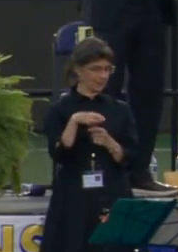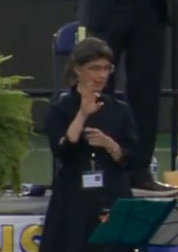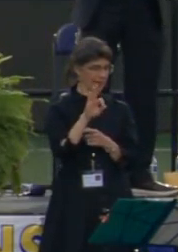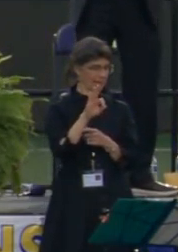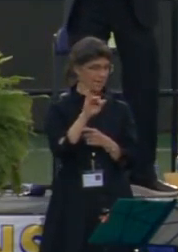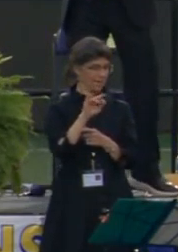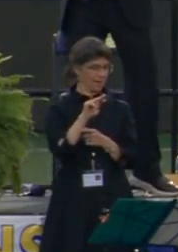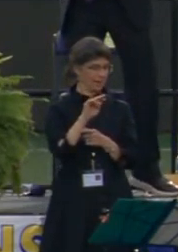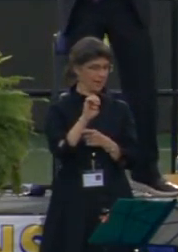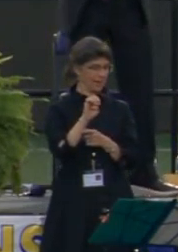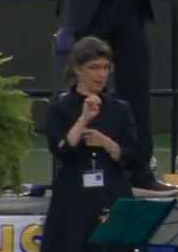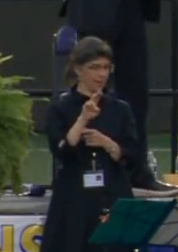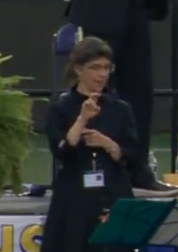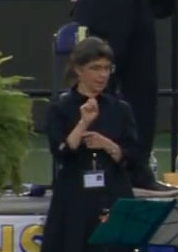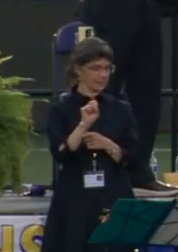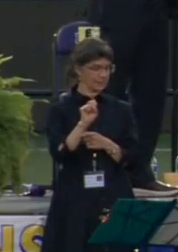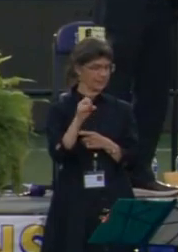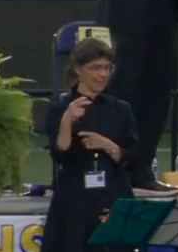Phineas Hansen.